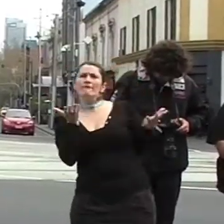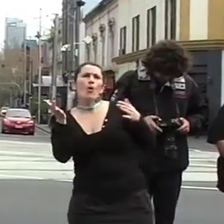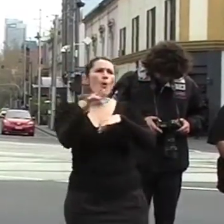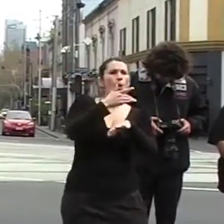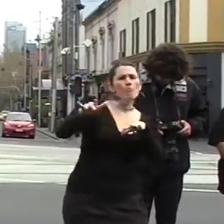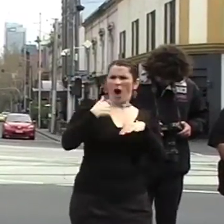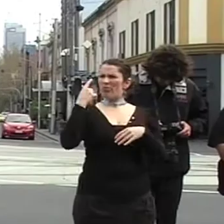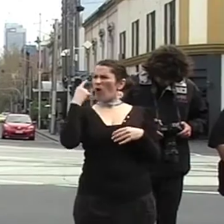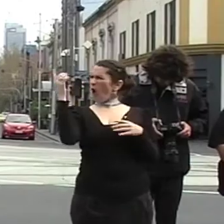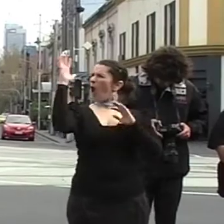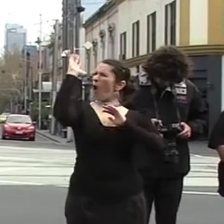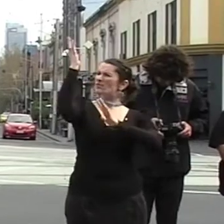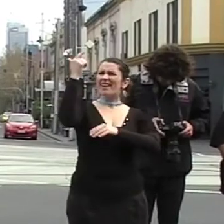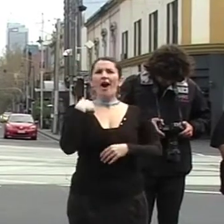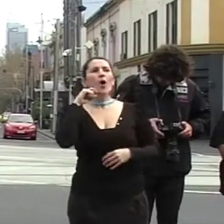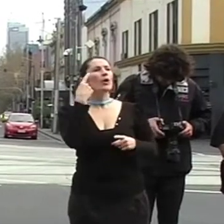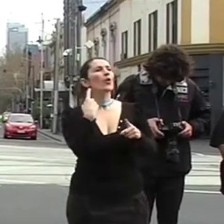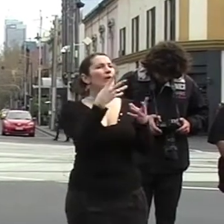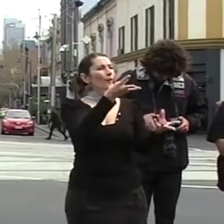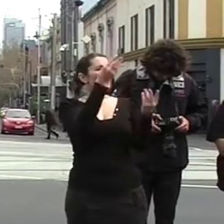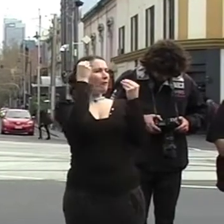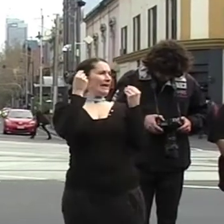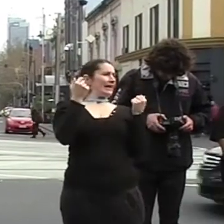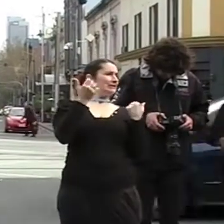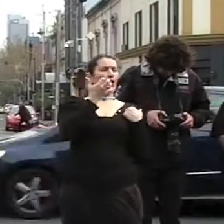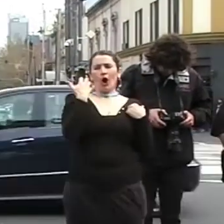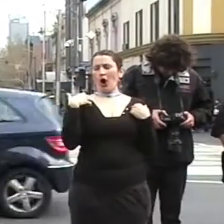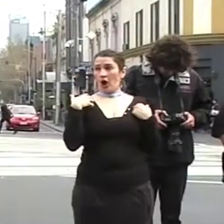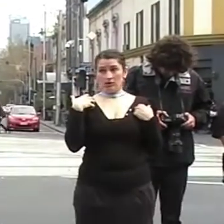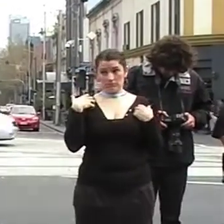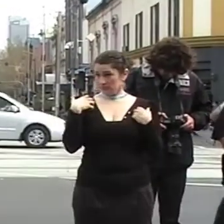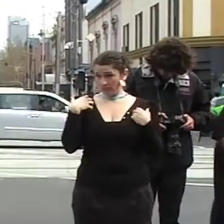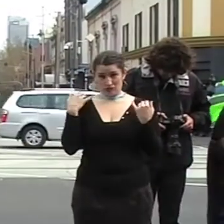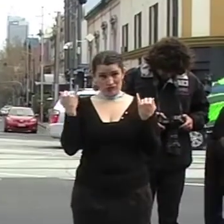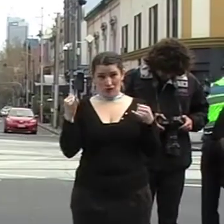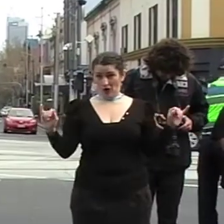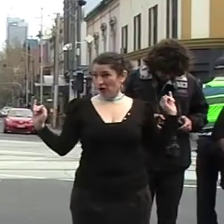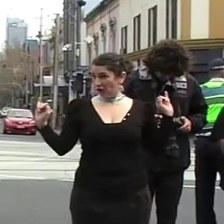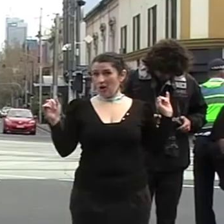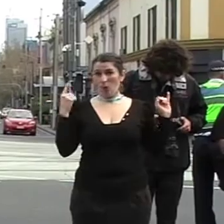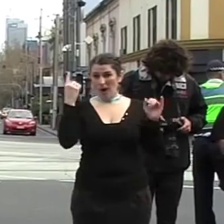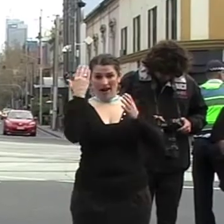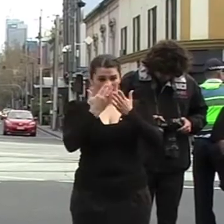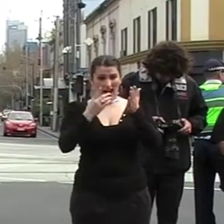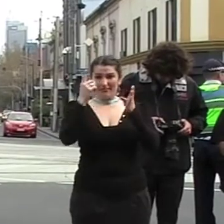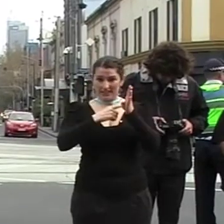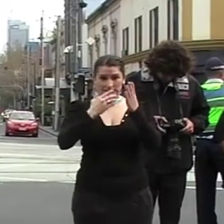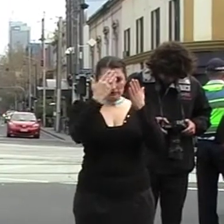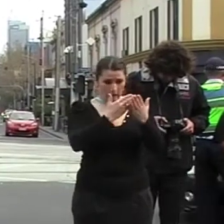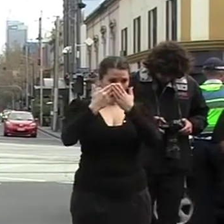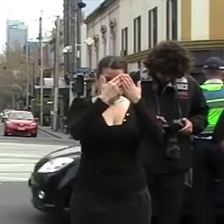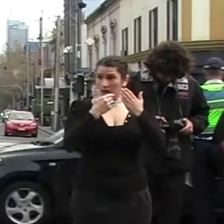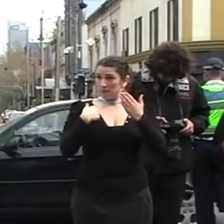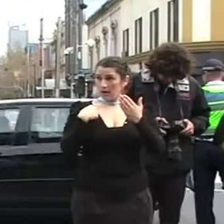Auslan is not easy. 1.5 years into a full-time immersion course, and I'm still making mistake after mistake